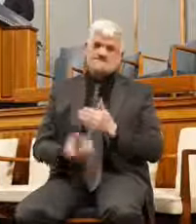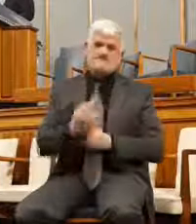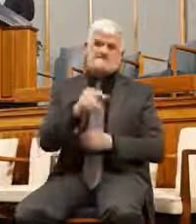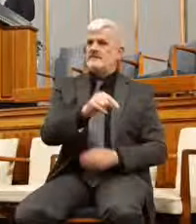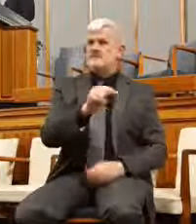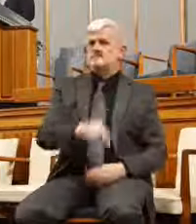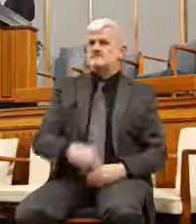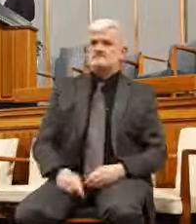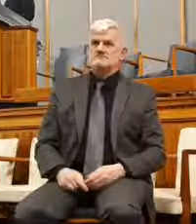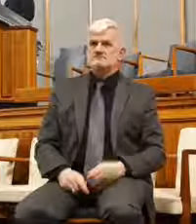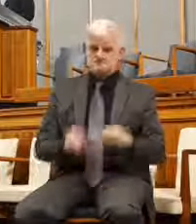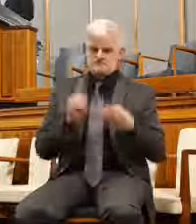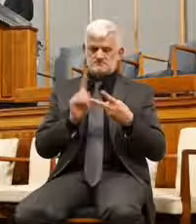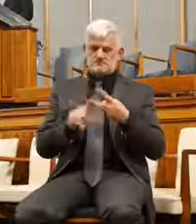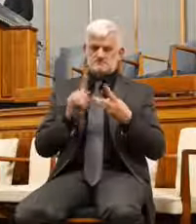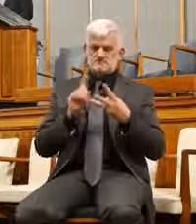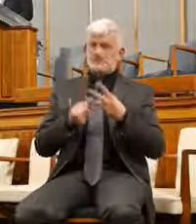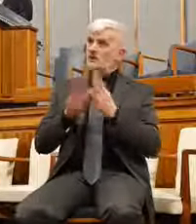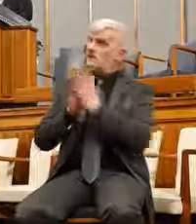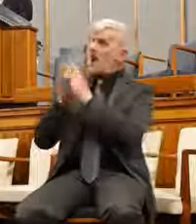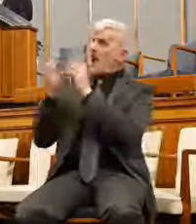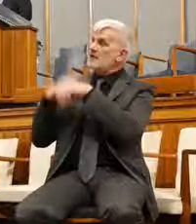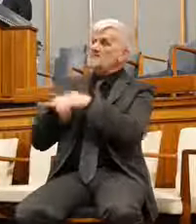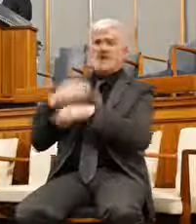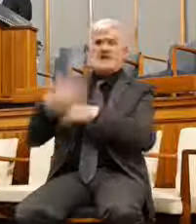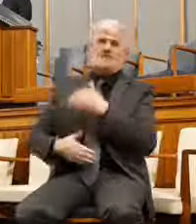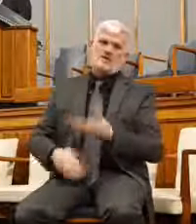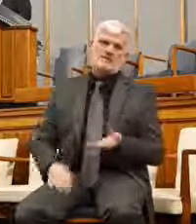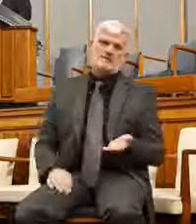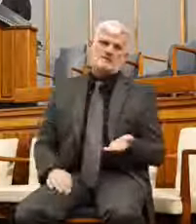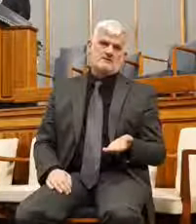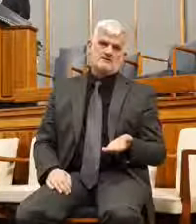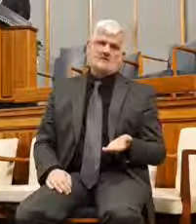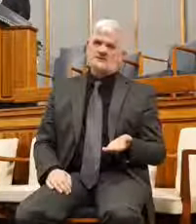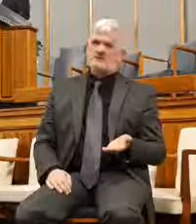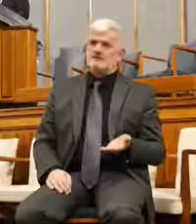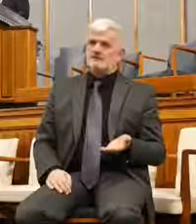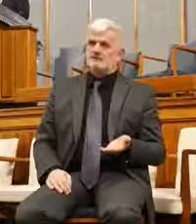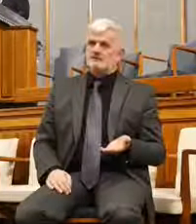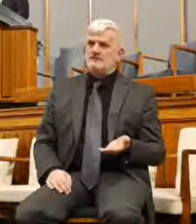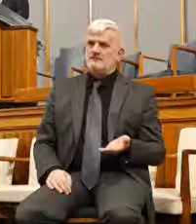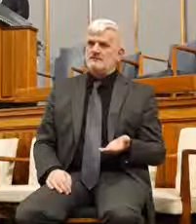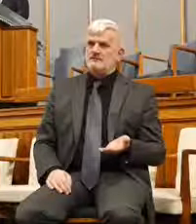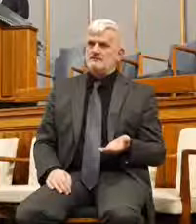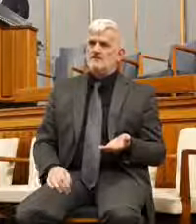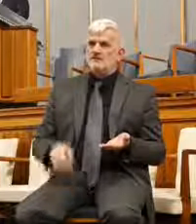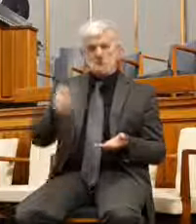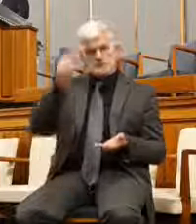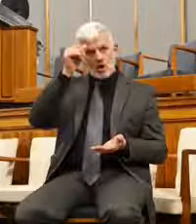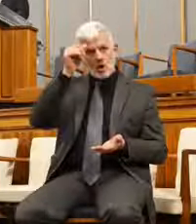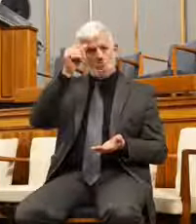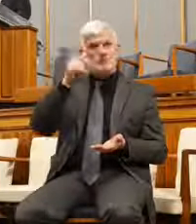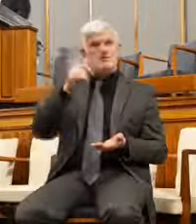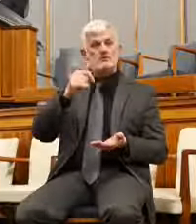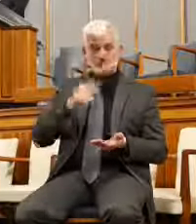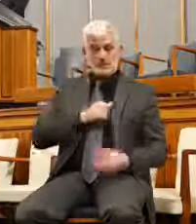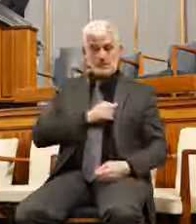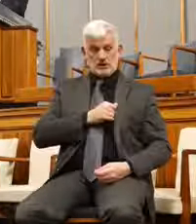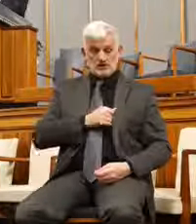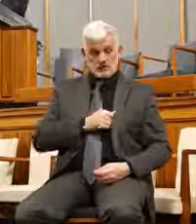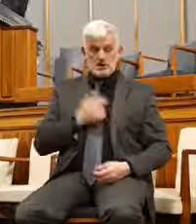prayer. The wonderful adventure of answered prayer right through life. You'll never have